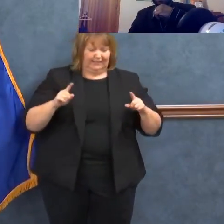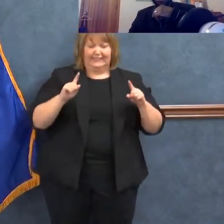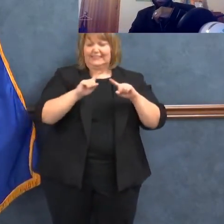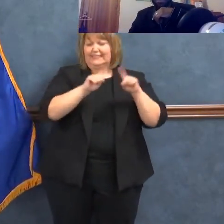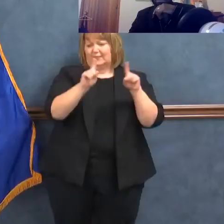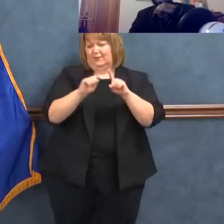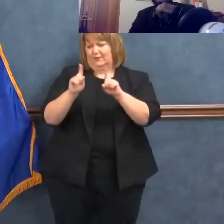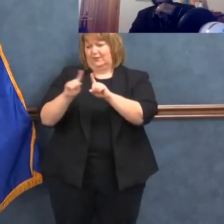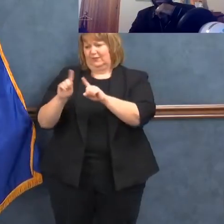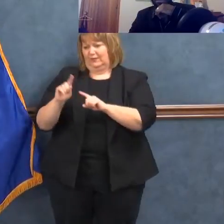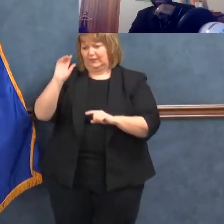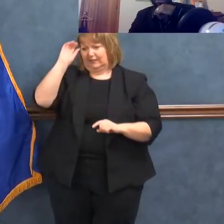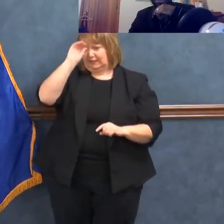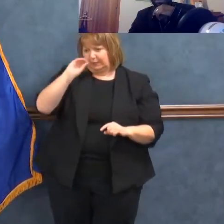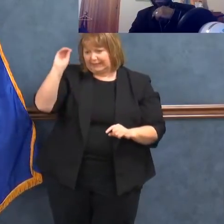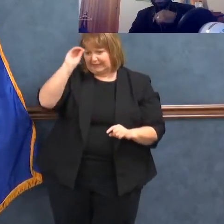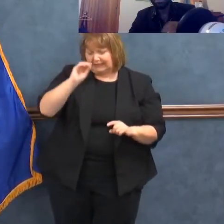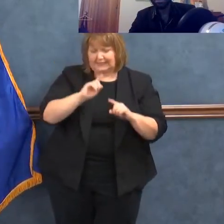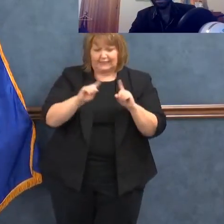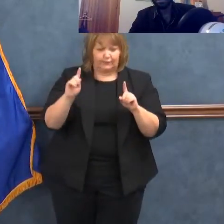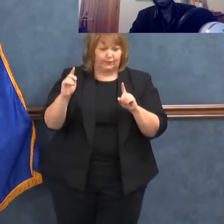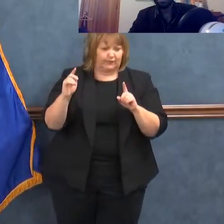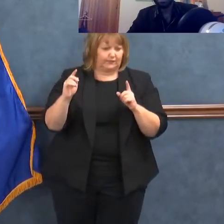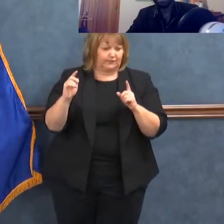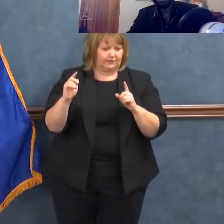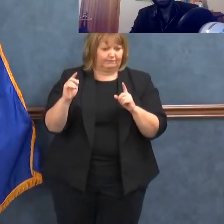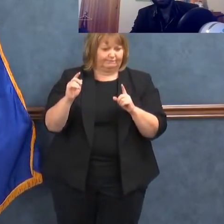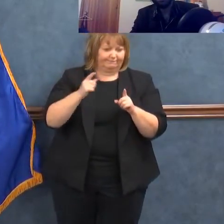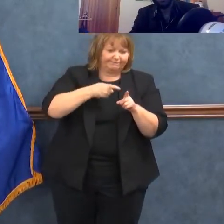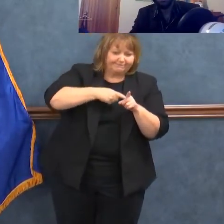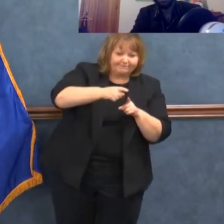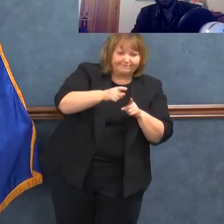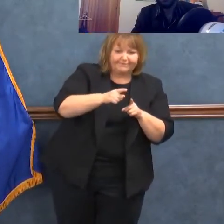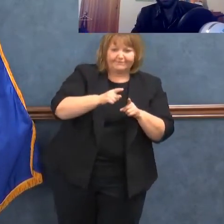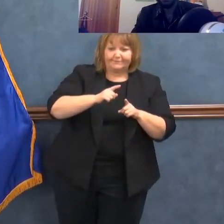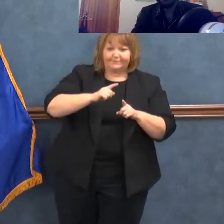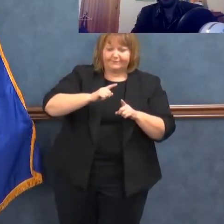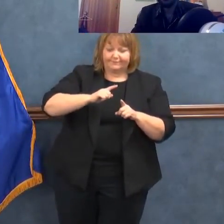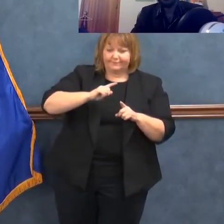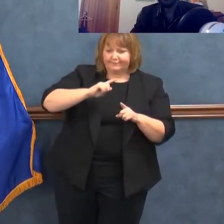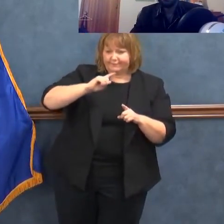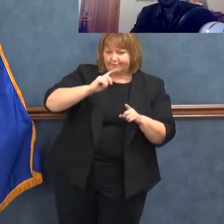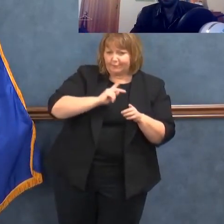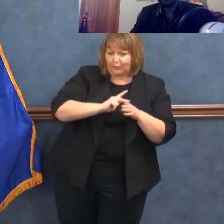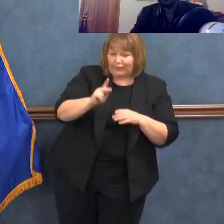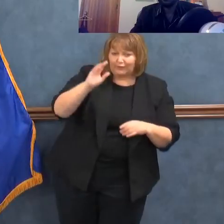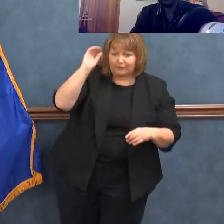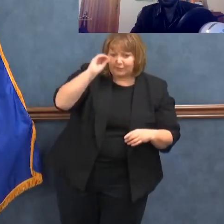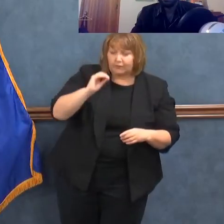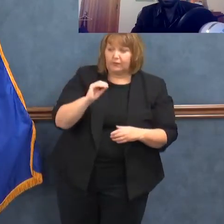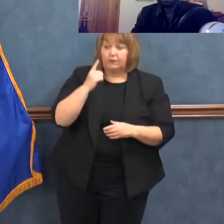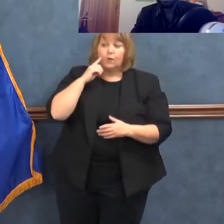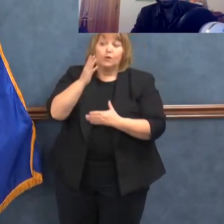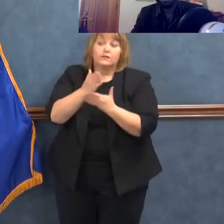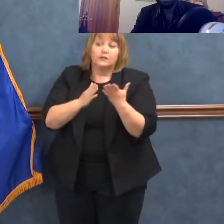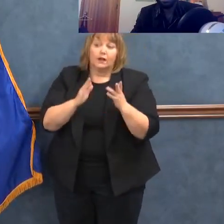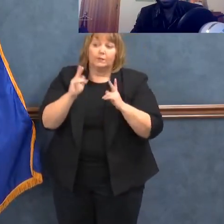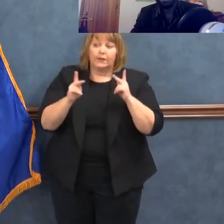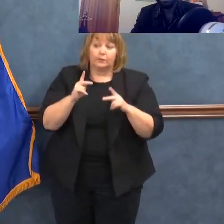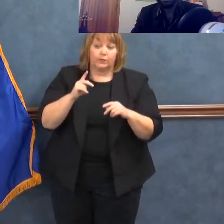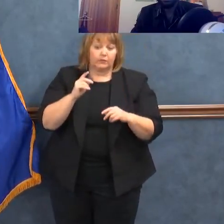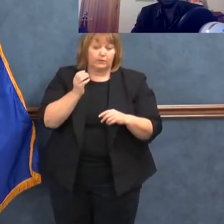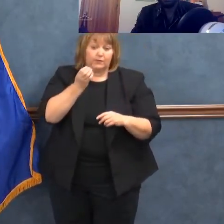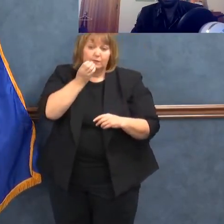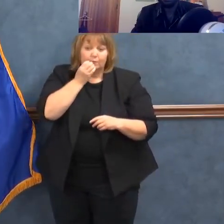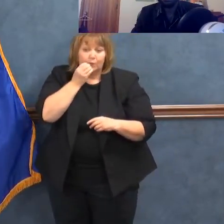different parameters, I think, that they're dealing with. I mean, for some folks, the daycare is not a situation, or the nutrition is